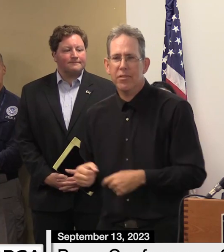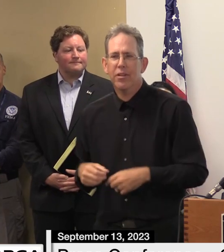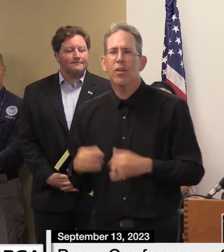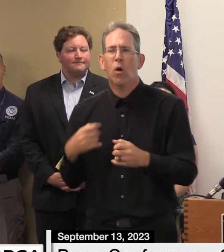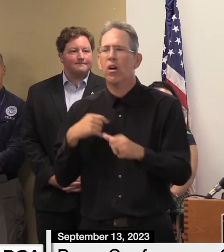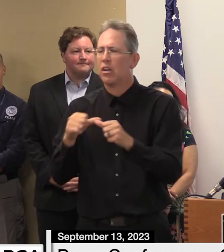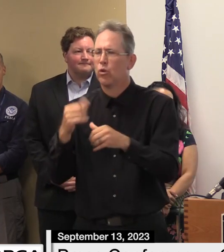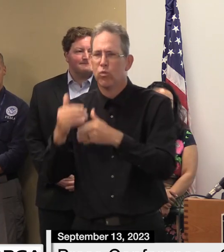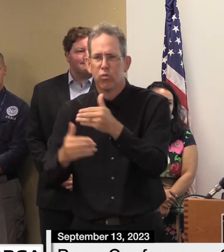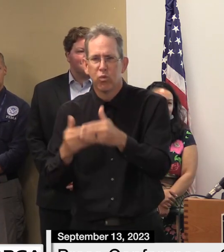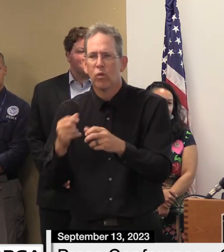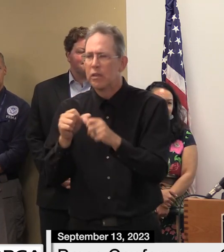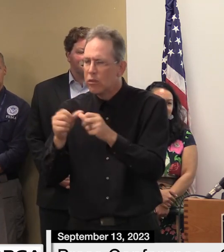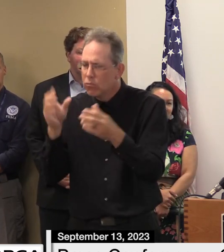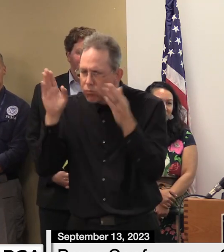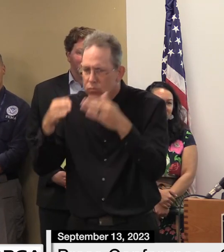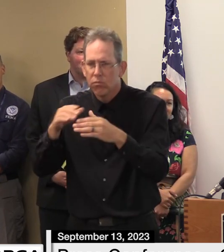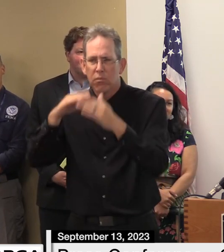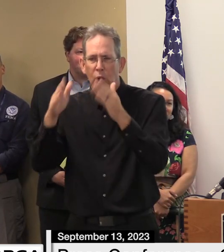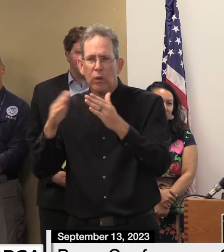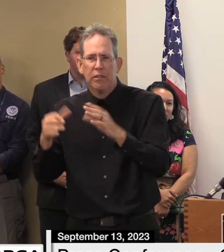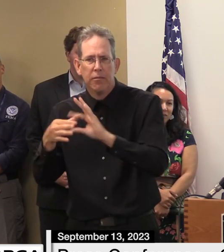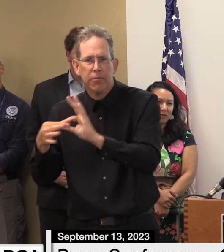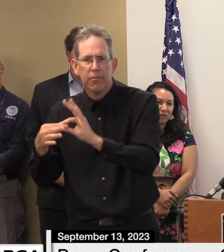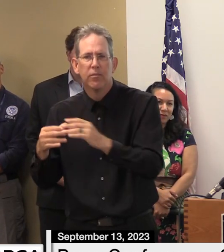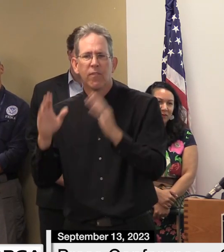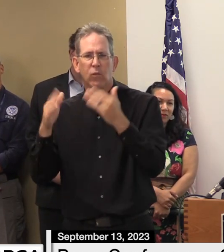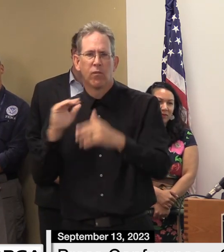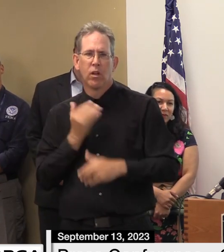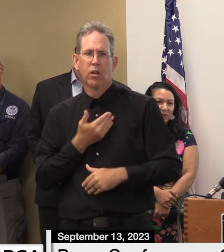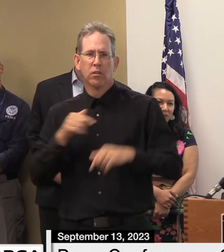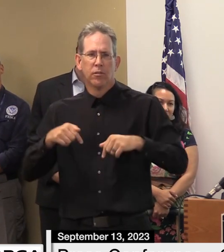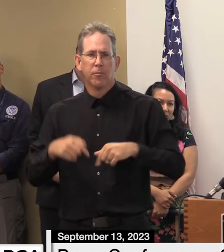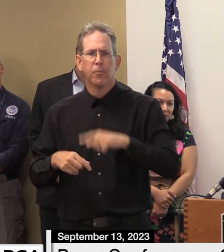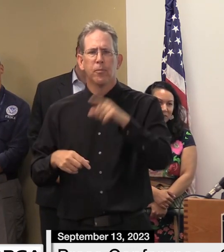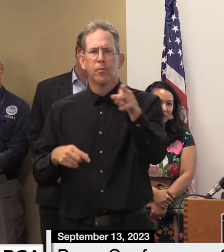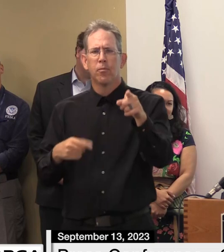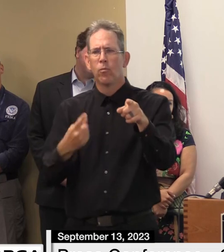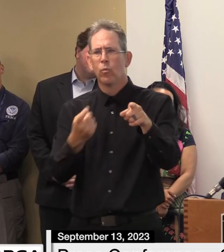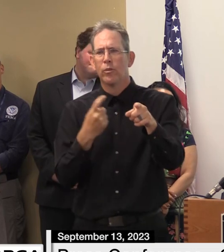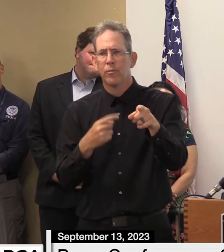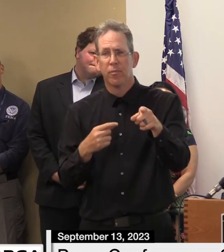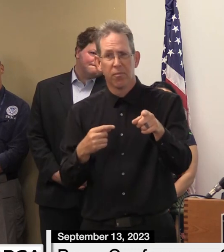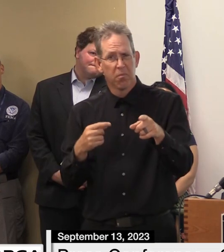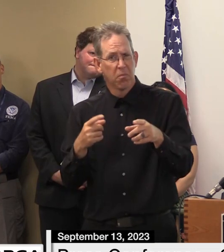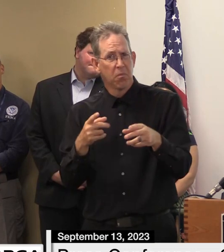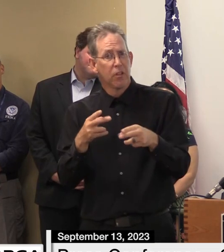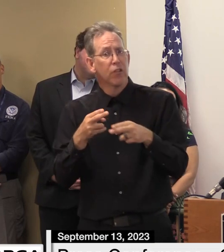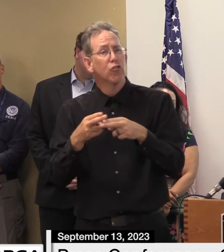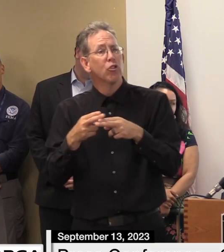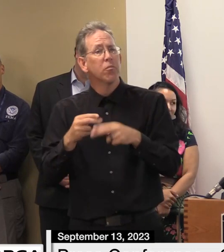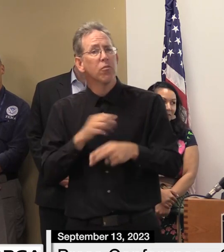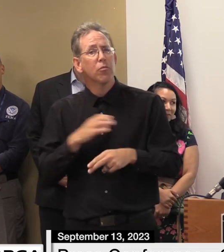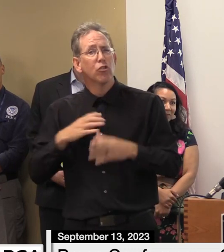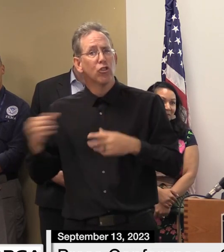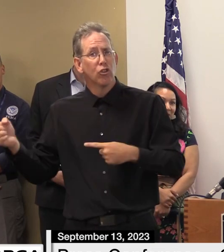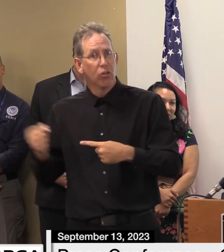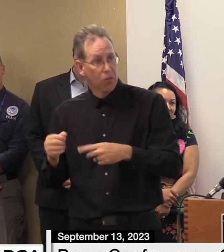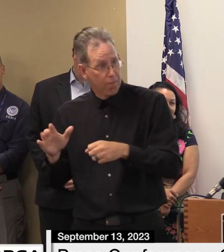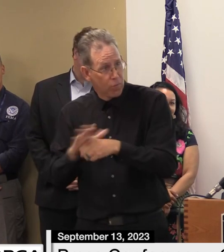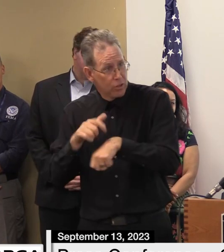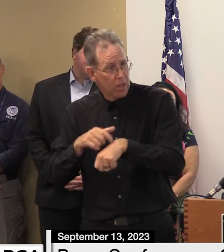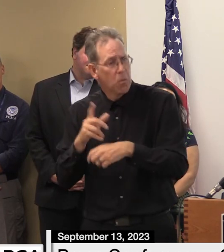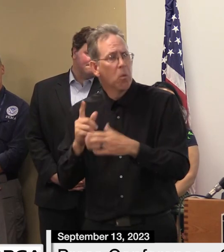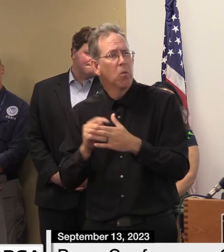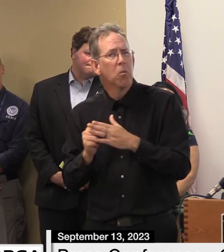housing is a primary focus for us. Would it work more like, say, an interim commissioner come when he's on, or is it going to be somebody full-time? It'll be